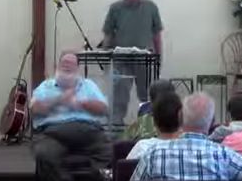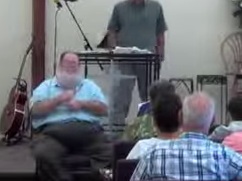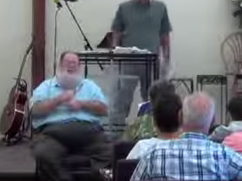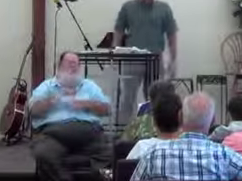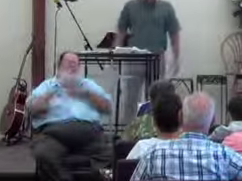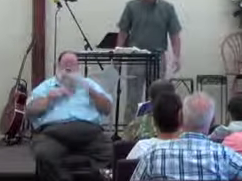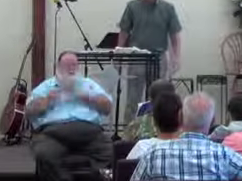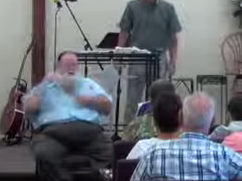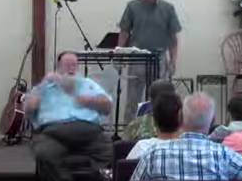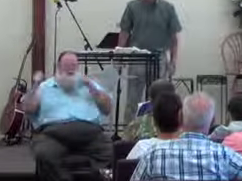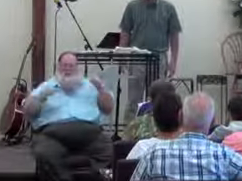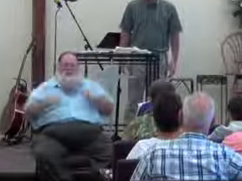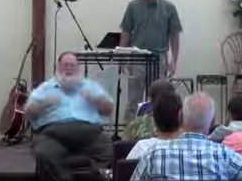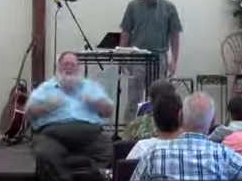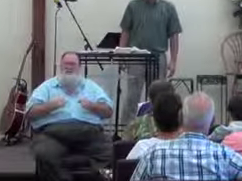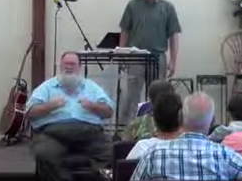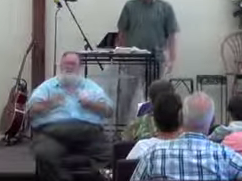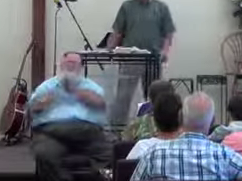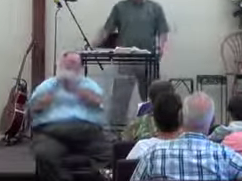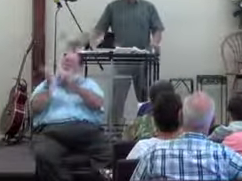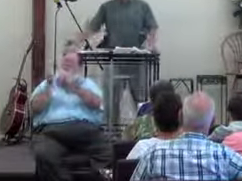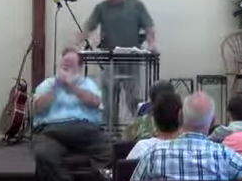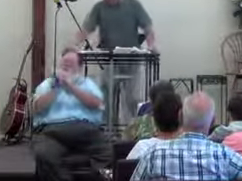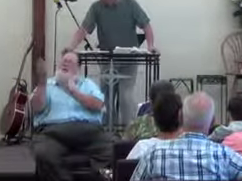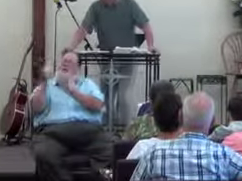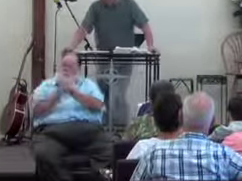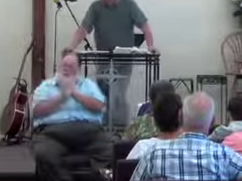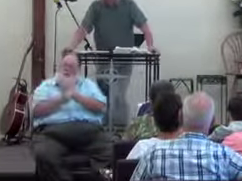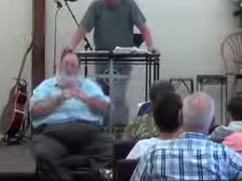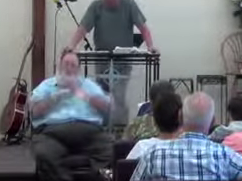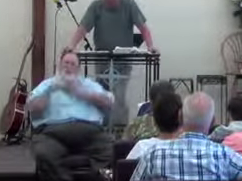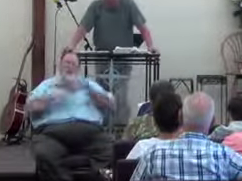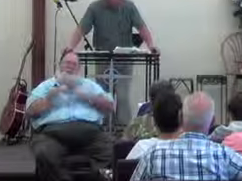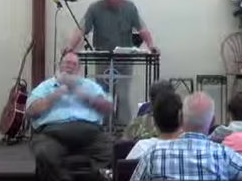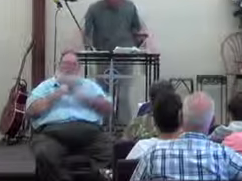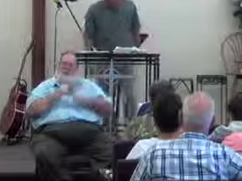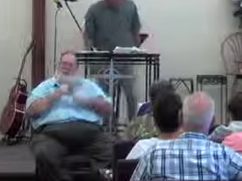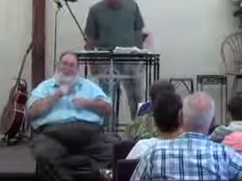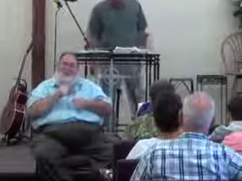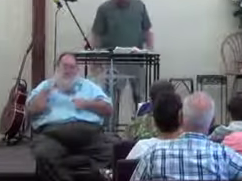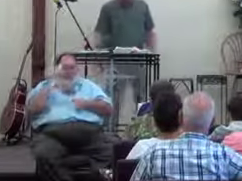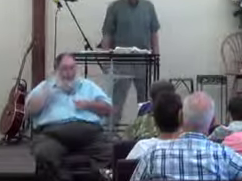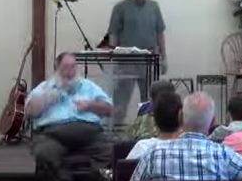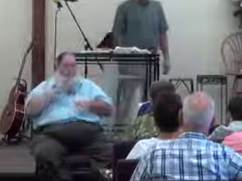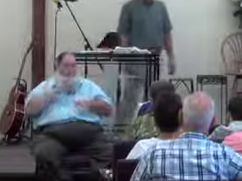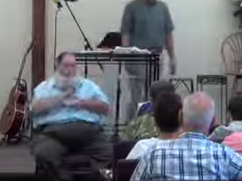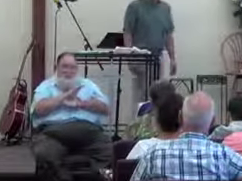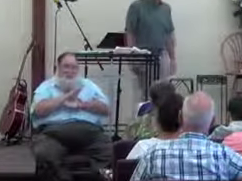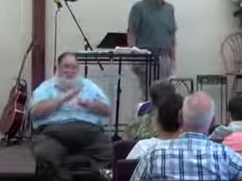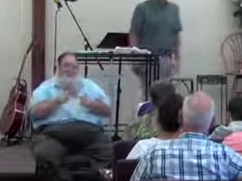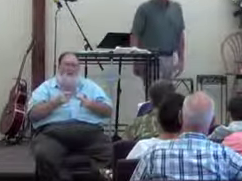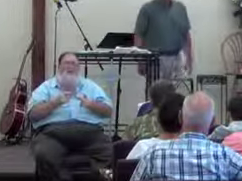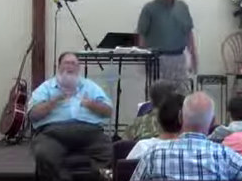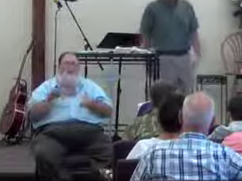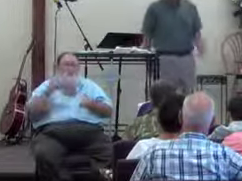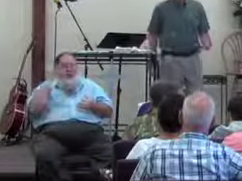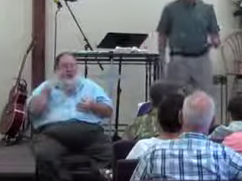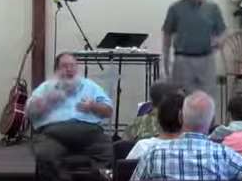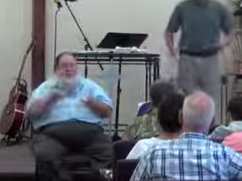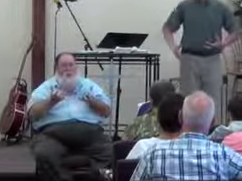noise and I worship him with gladness, not because I'm pushed or forced to, but because I want to. I want to.